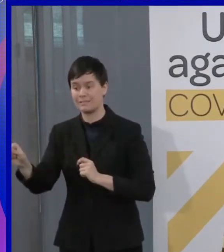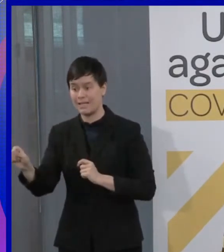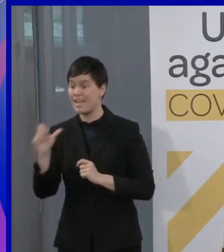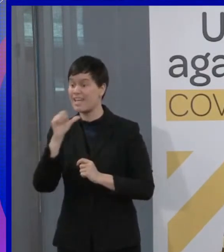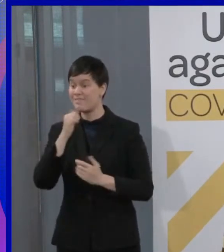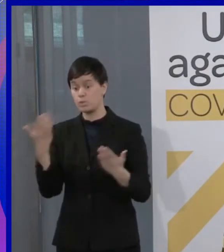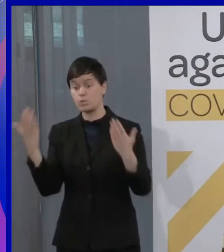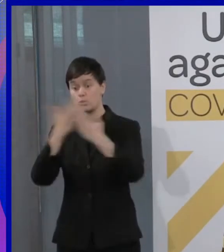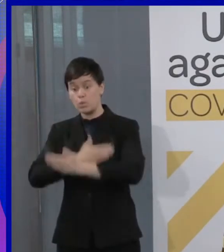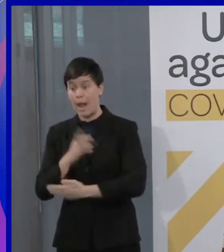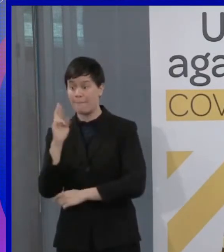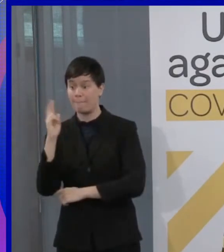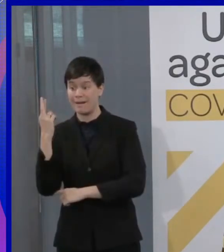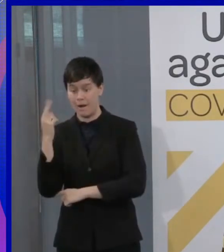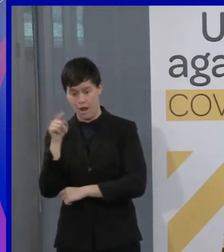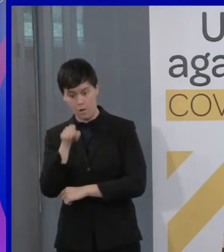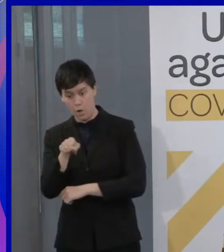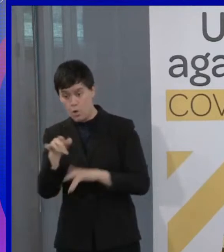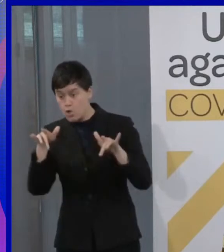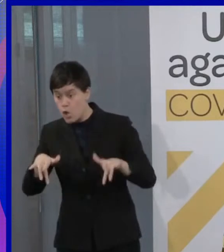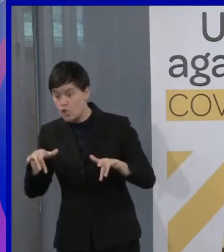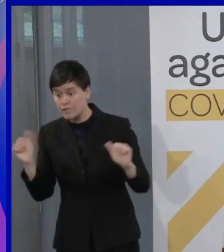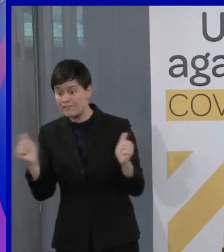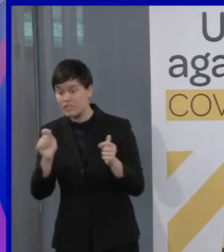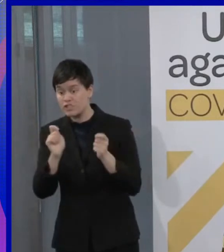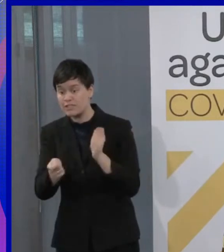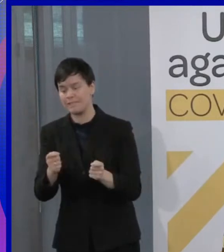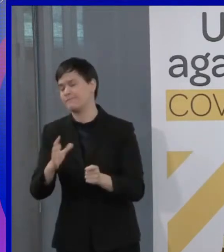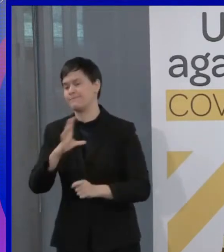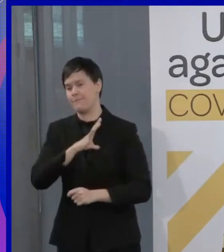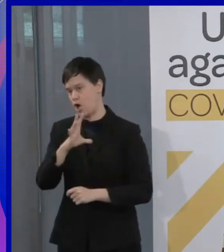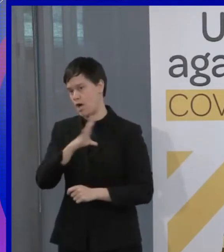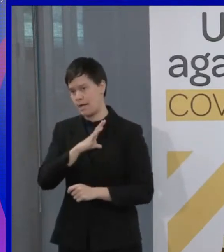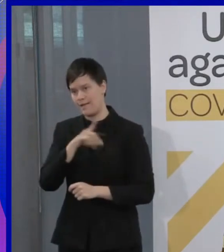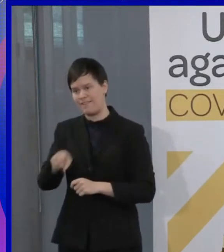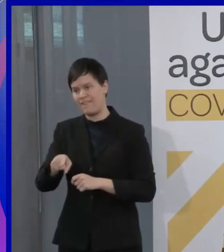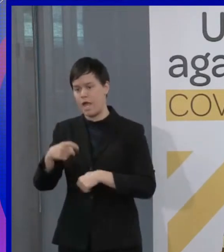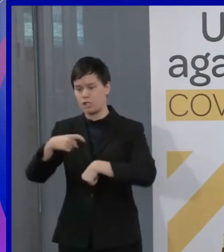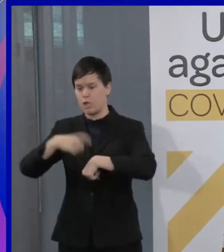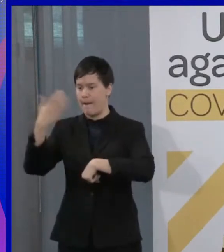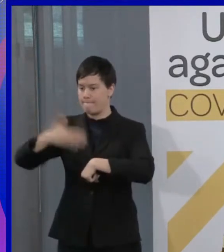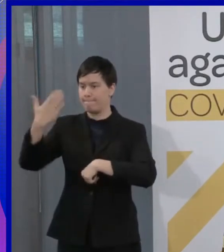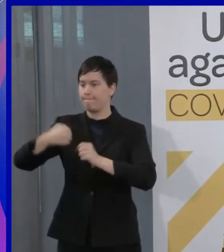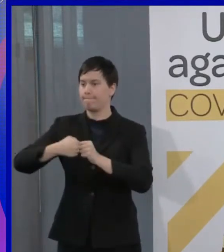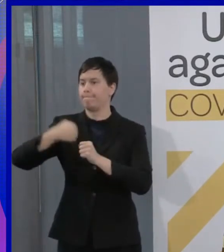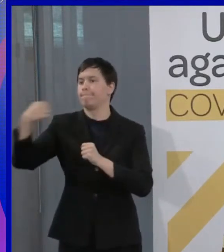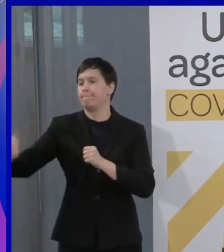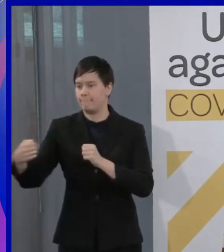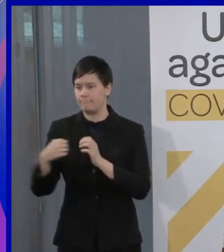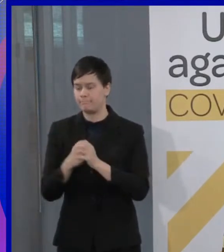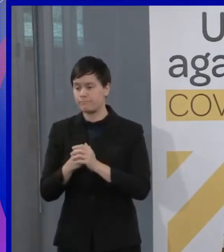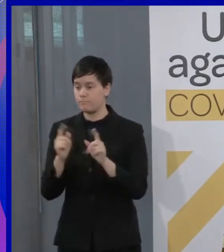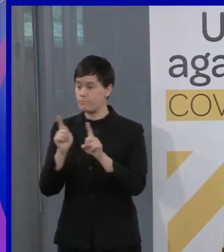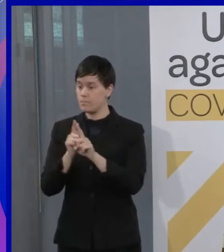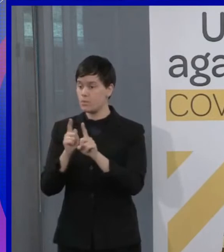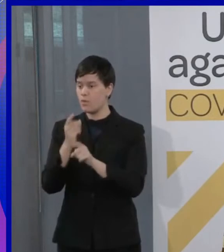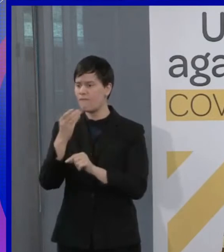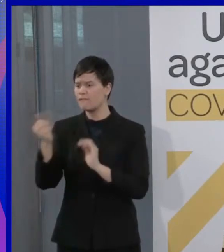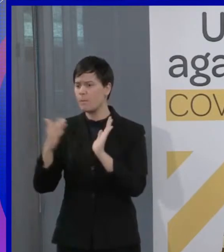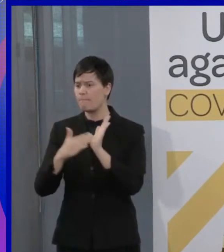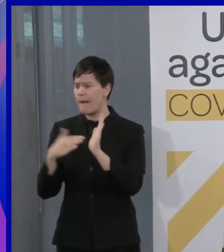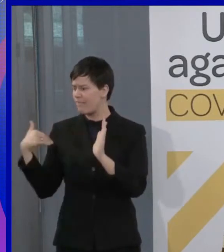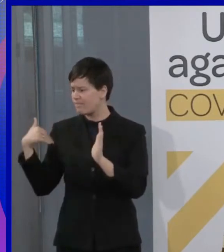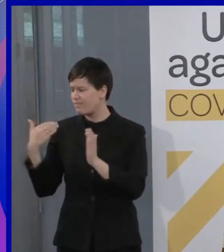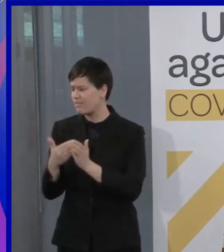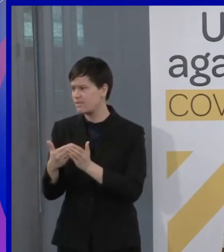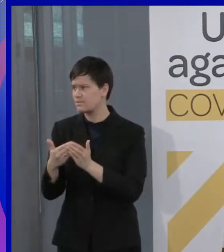by later tonight. The ports is an area that there's been quite a lot of focus on already over the last few months, and in particular over the last